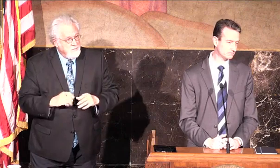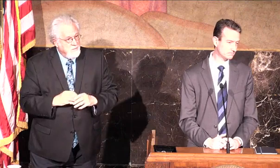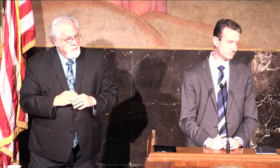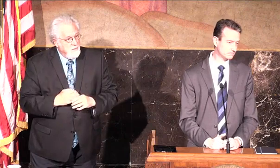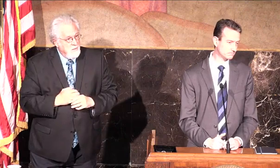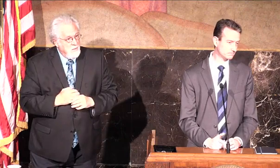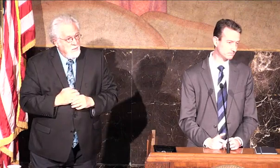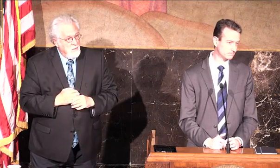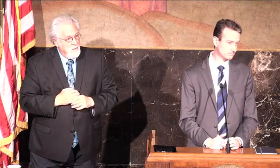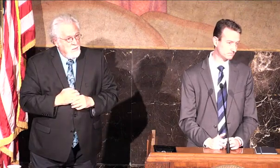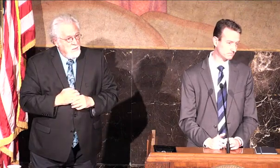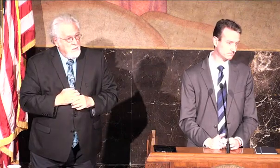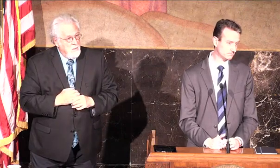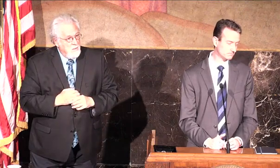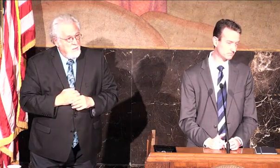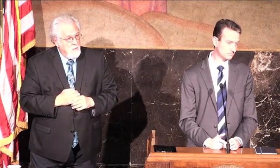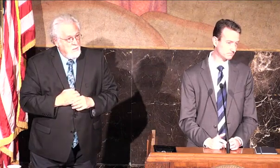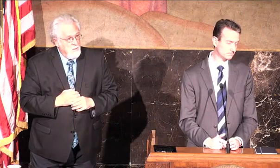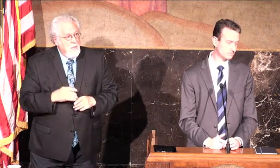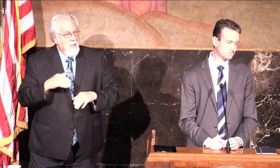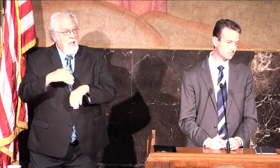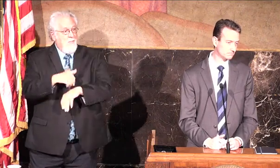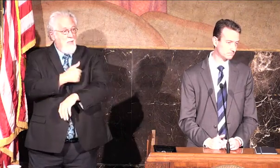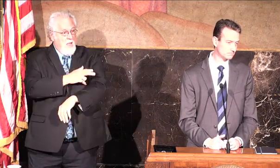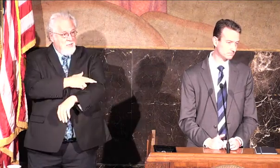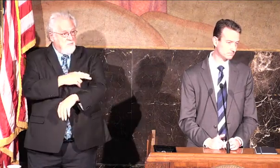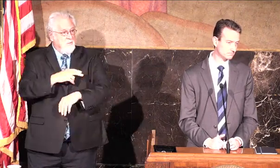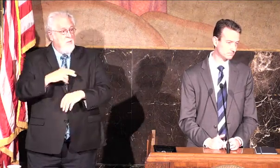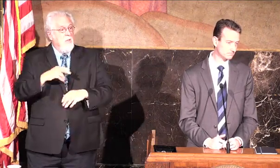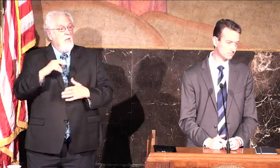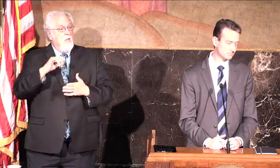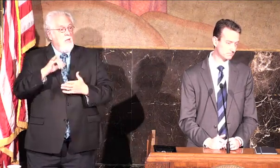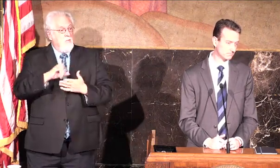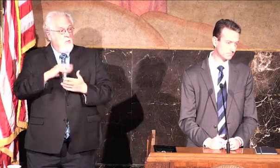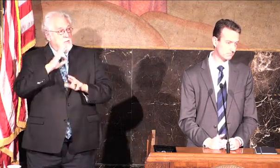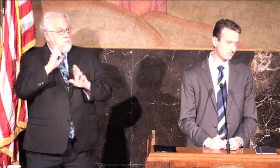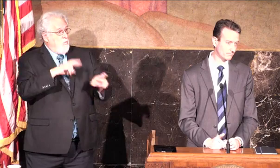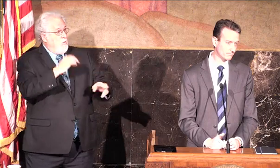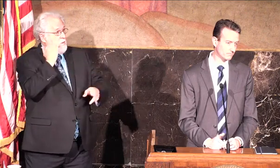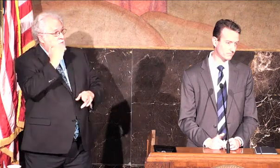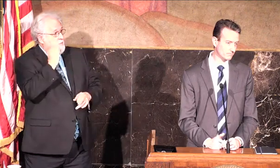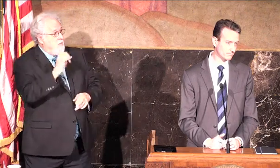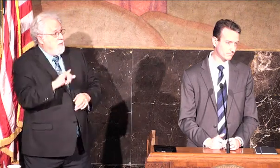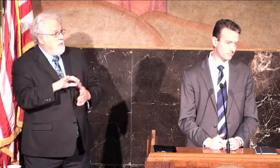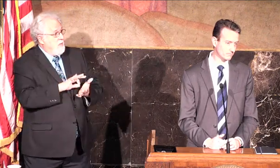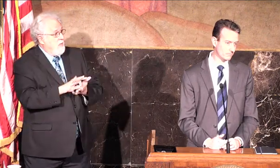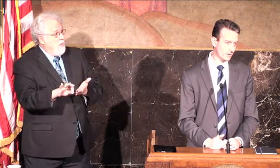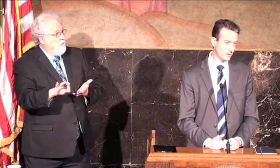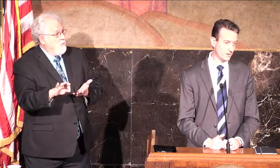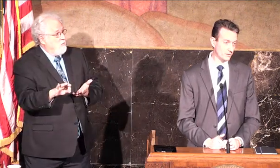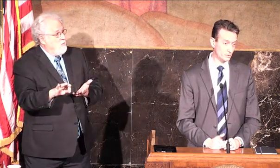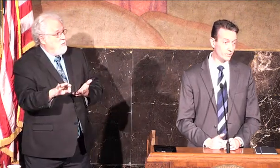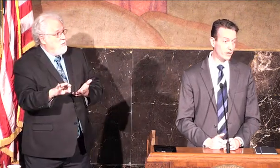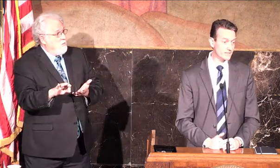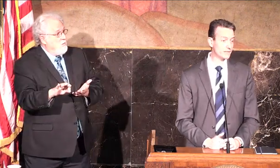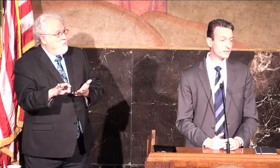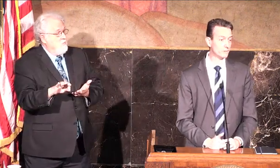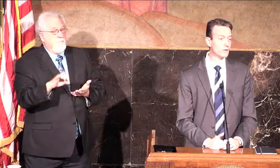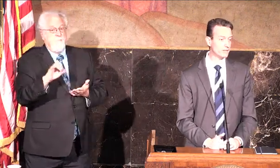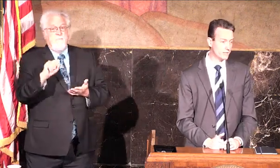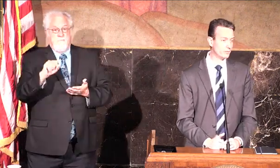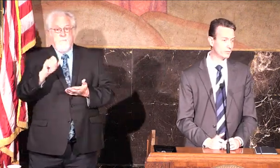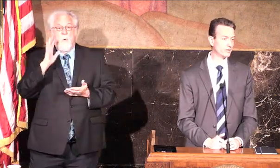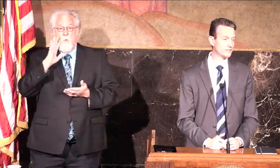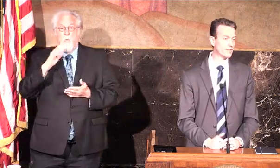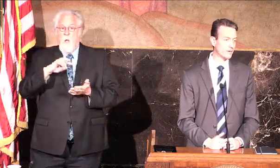now, when they're conducted at like hospitals or wherever, are those reported in the daily counts that y'all? So it'd be our intent that they